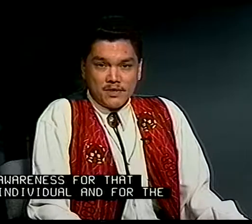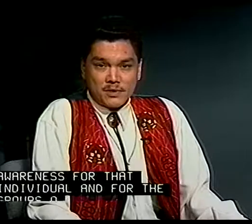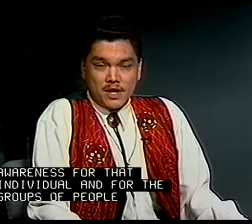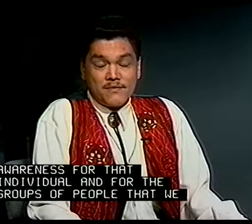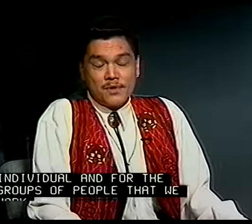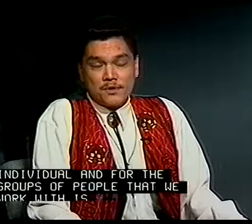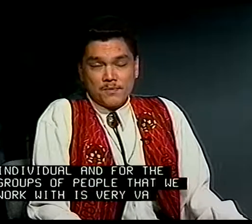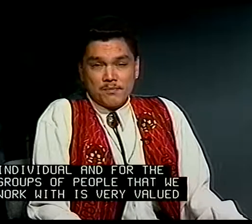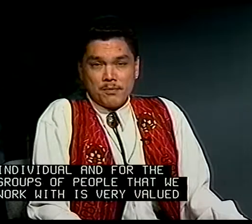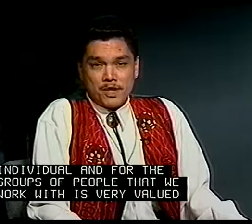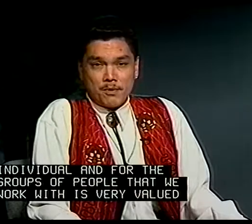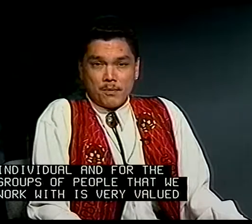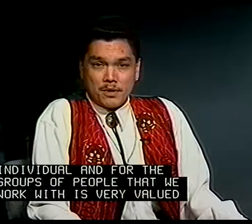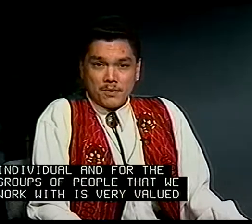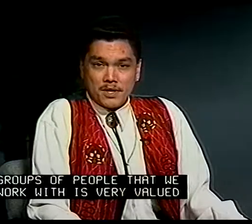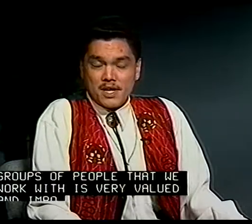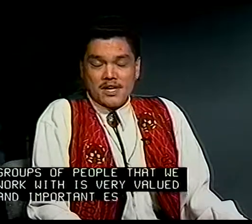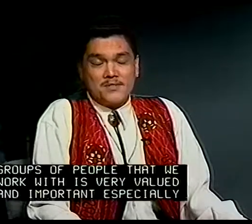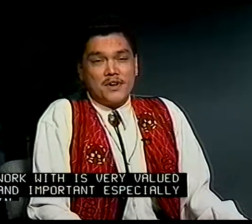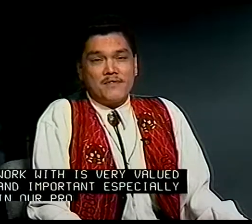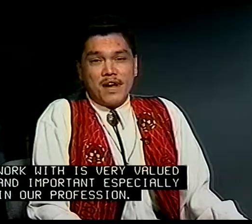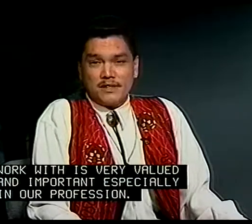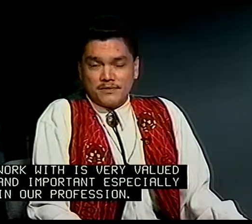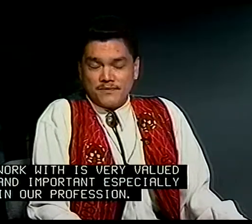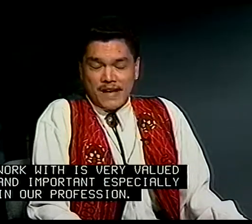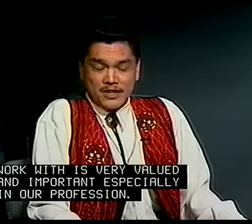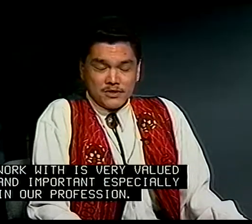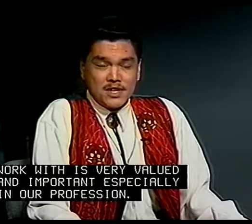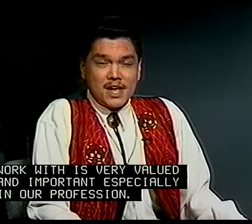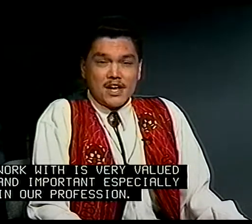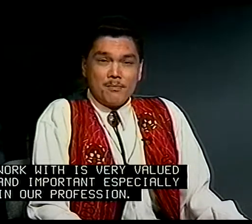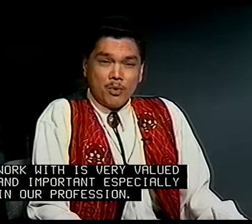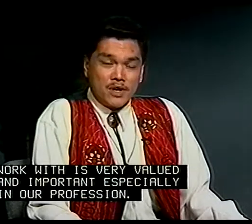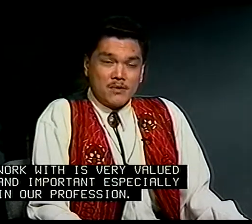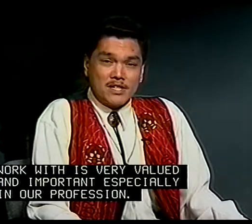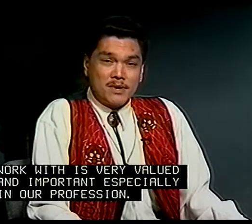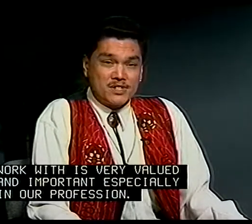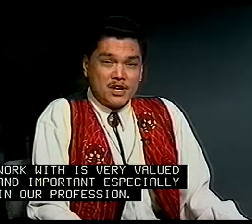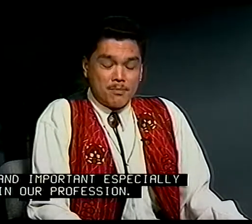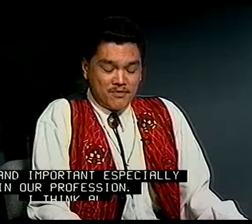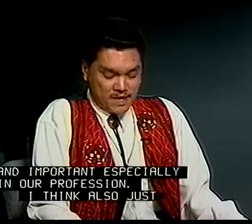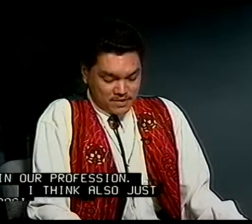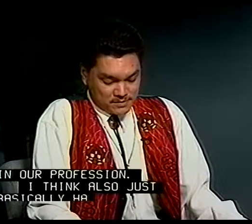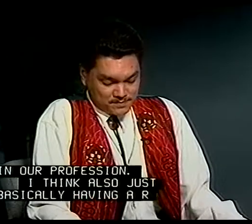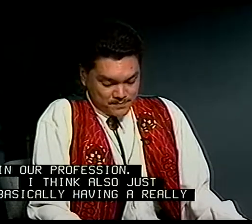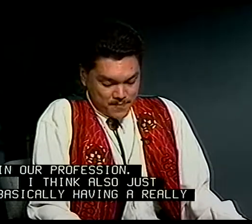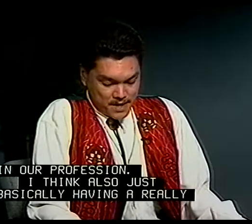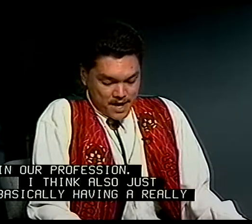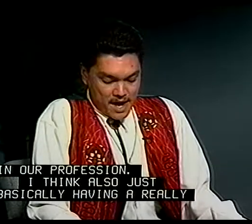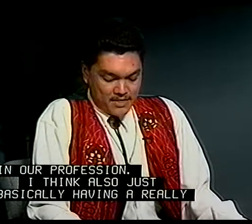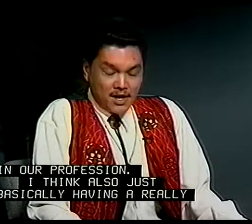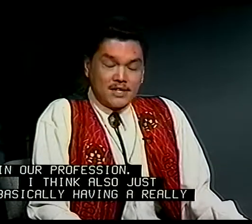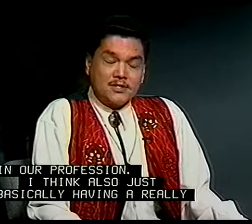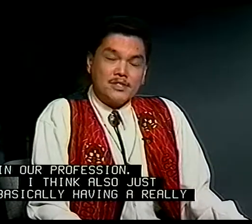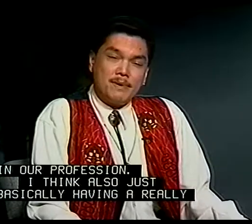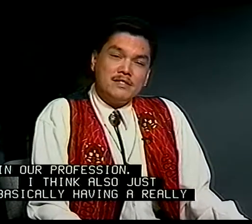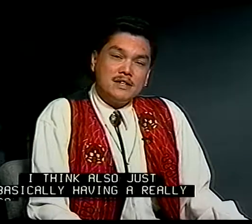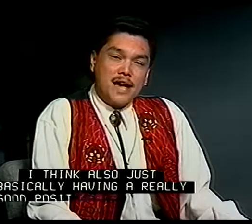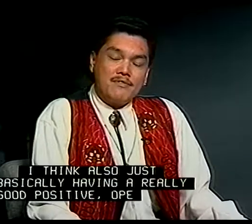individual and for the groups of people that we work with is very valued and important, especially in our profession. I think also just basically having a